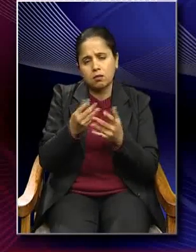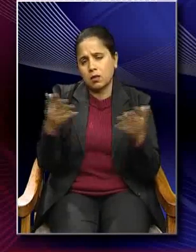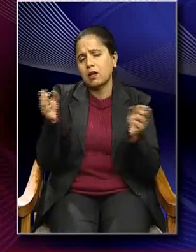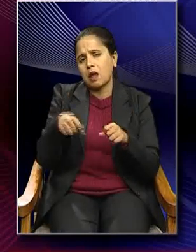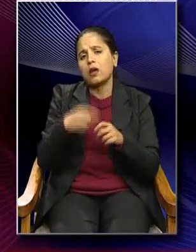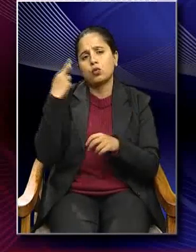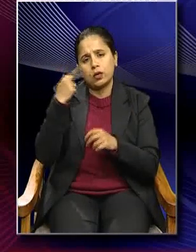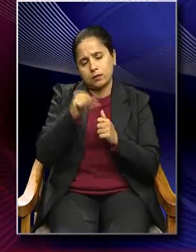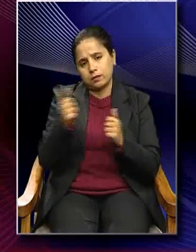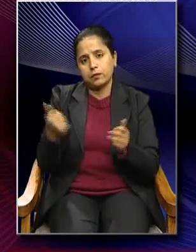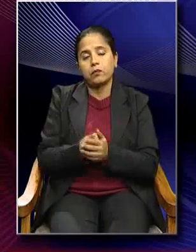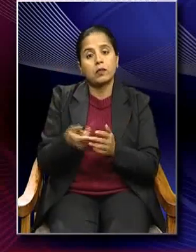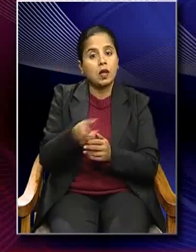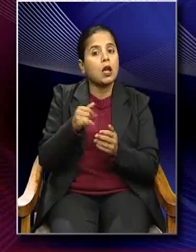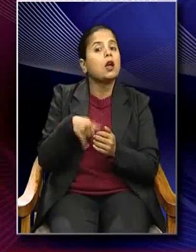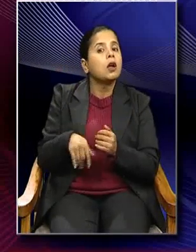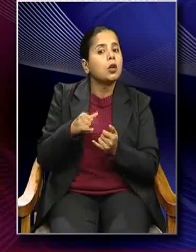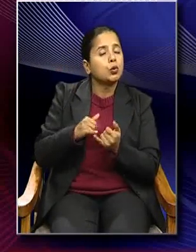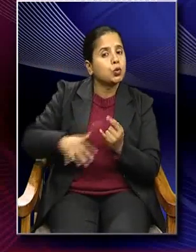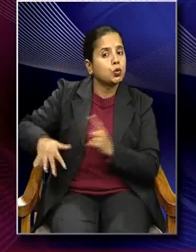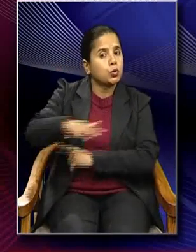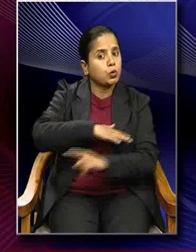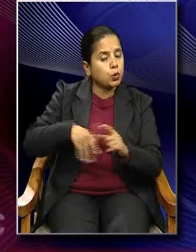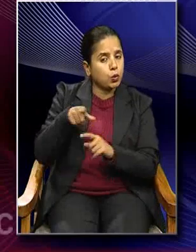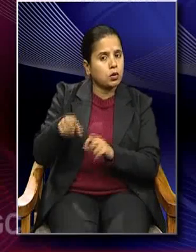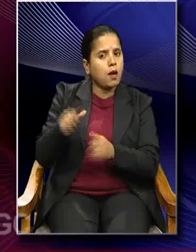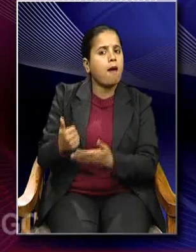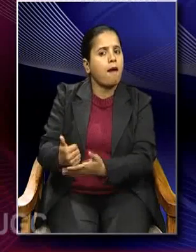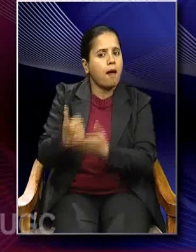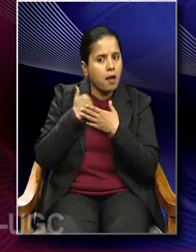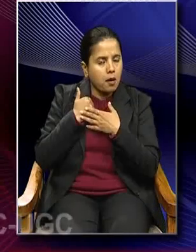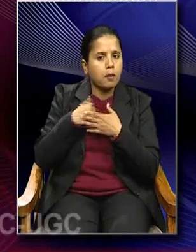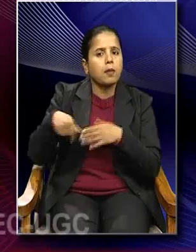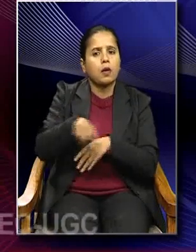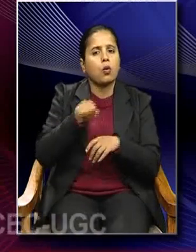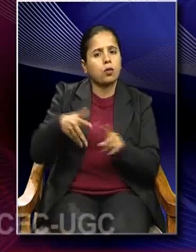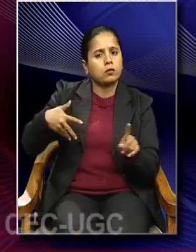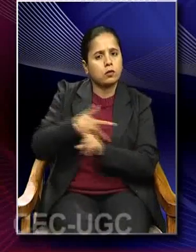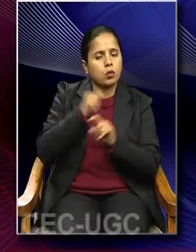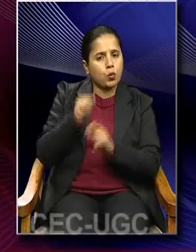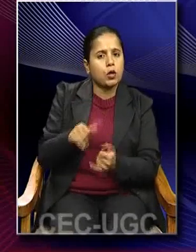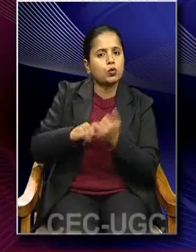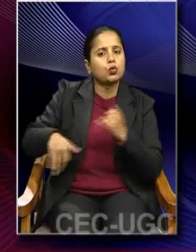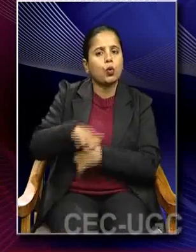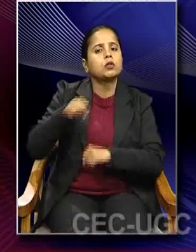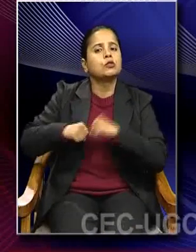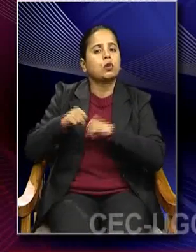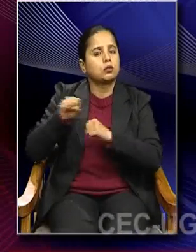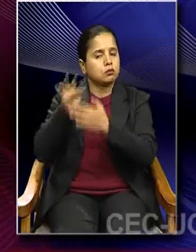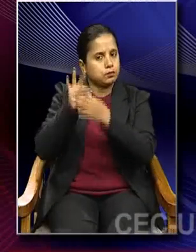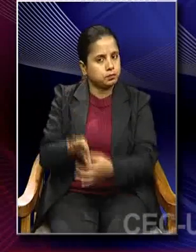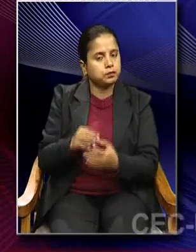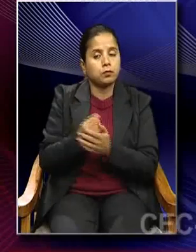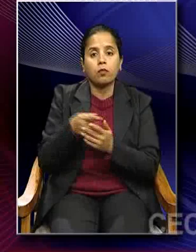on. So again, sociology helps us to connect the biography with the social structure. It kind